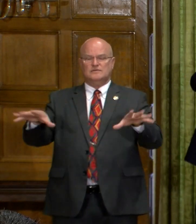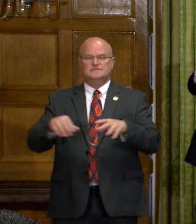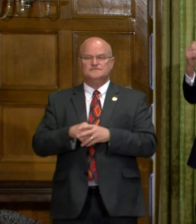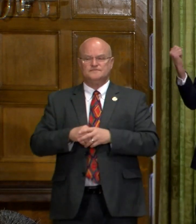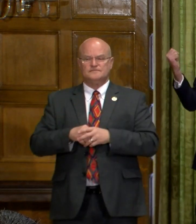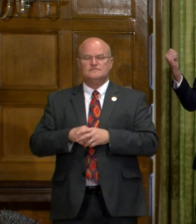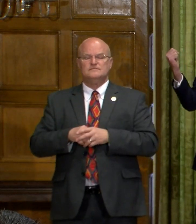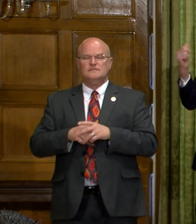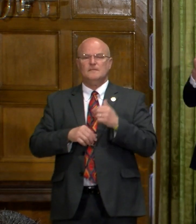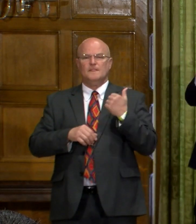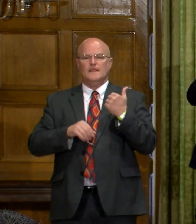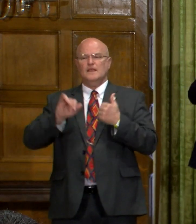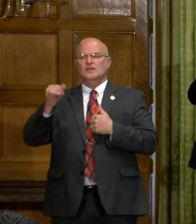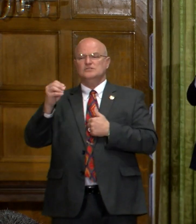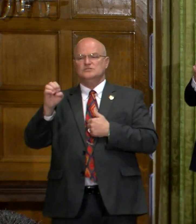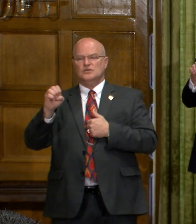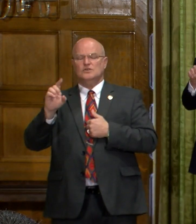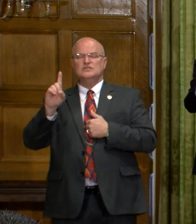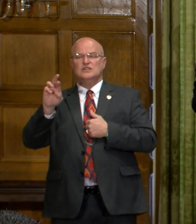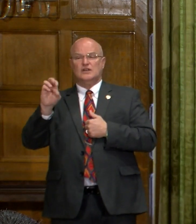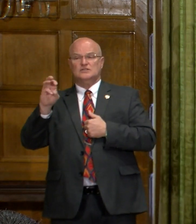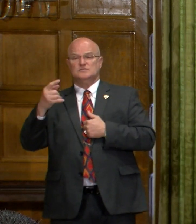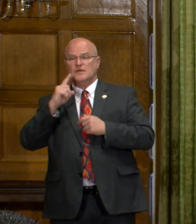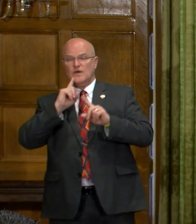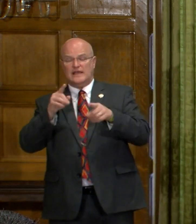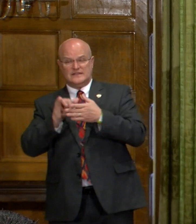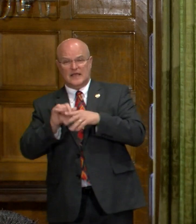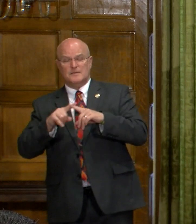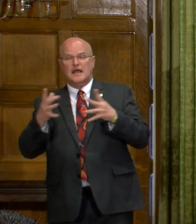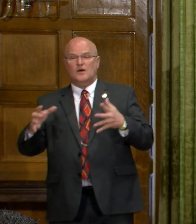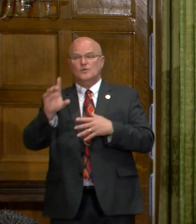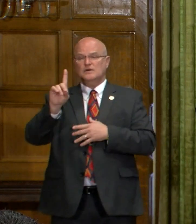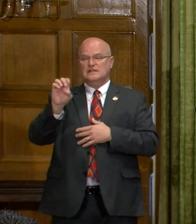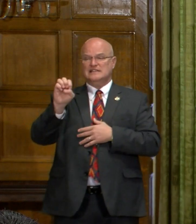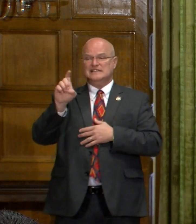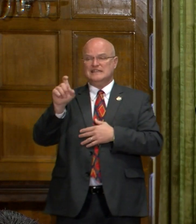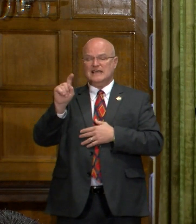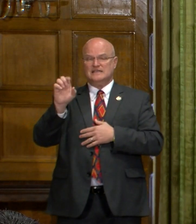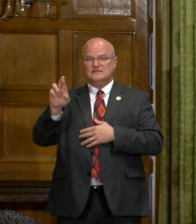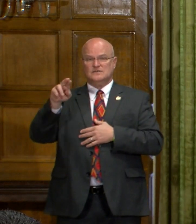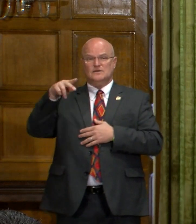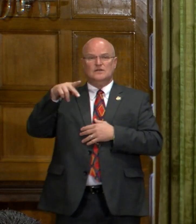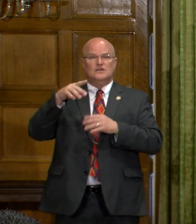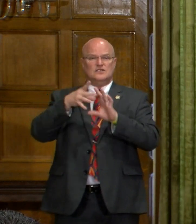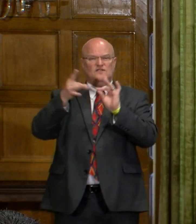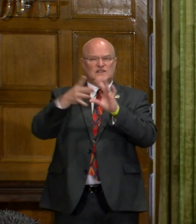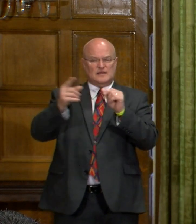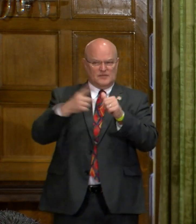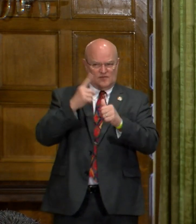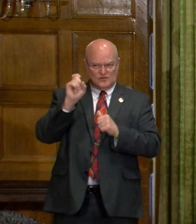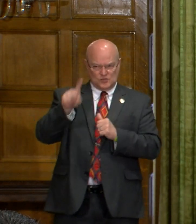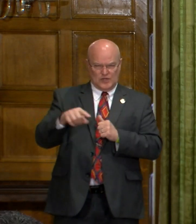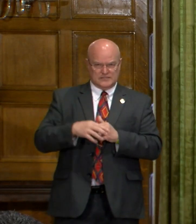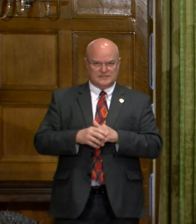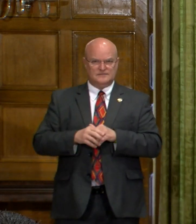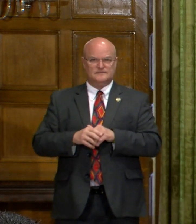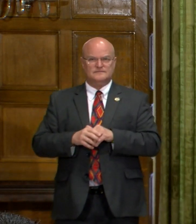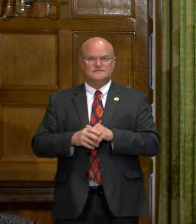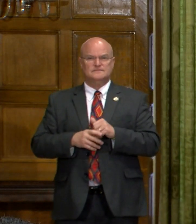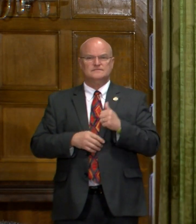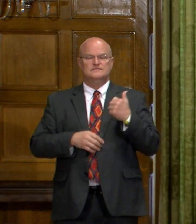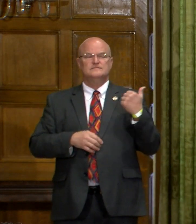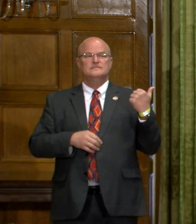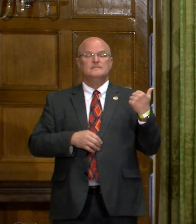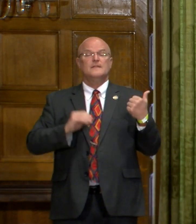Joe, Dr. Smith will answer that shortly, but I wanted Dexter Payne to finish up with the first one.